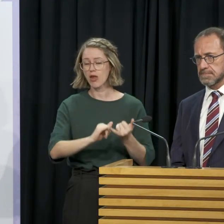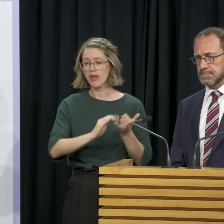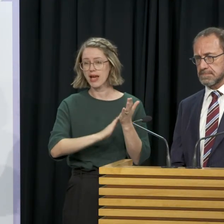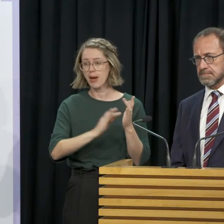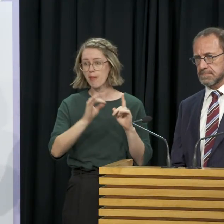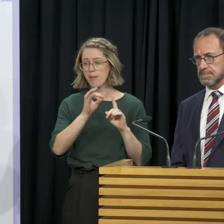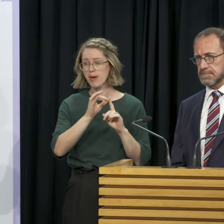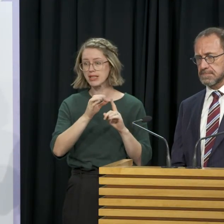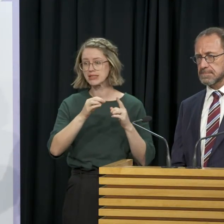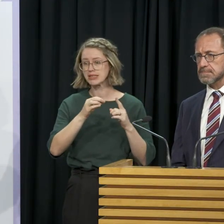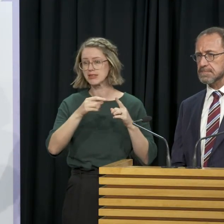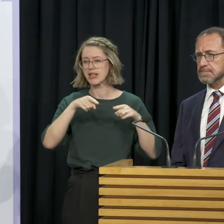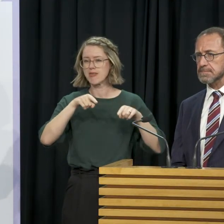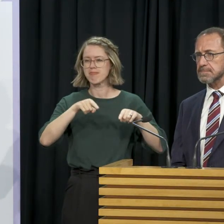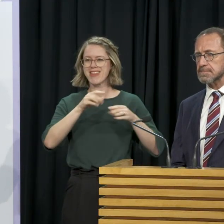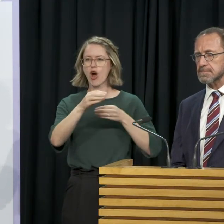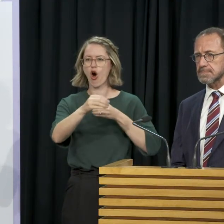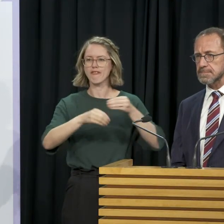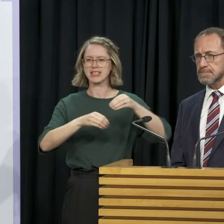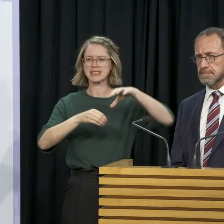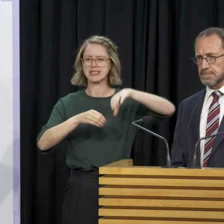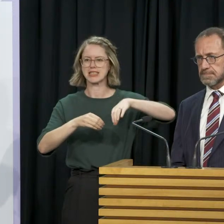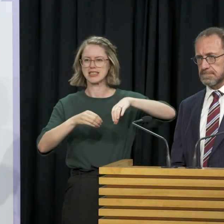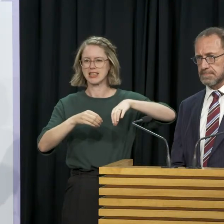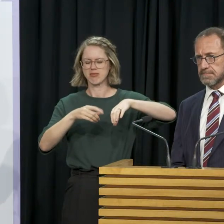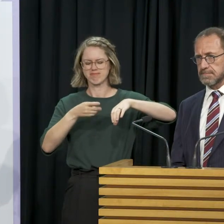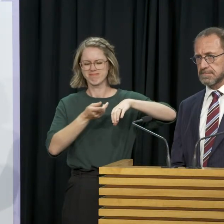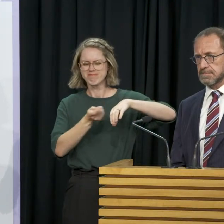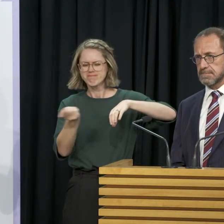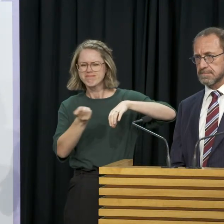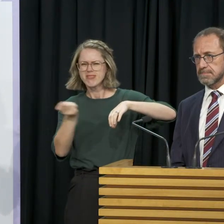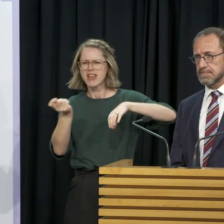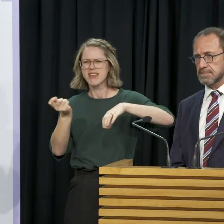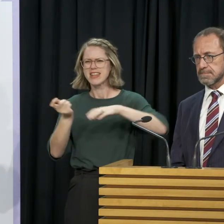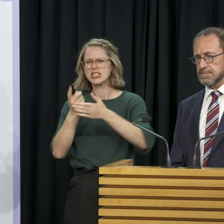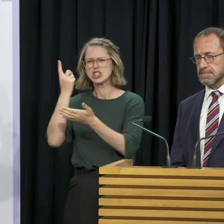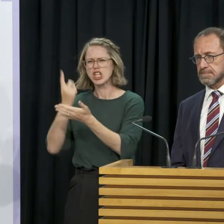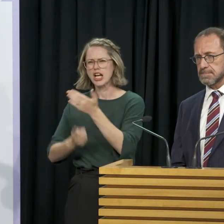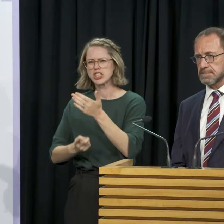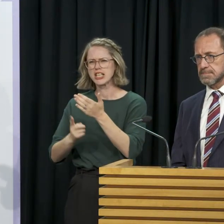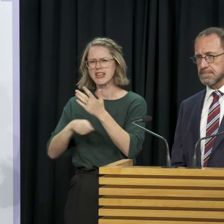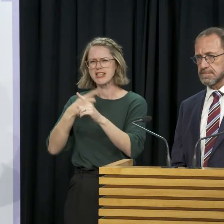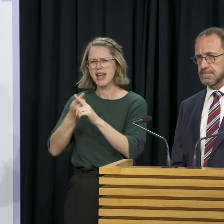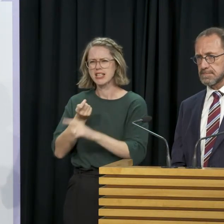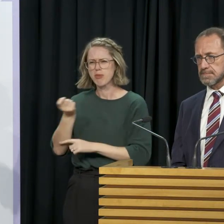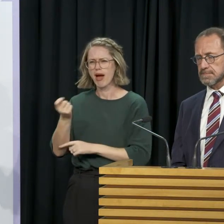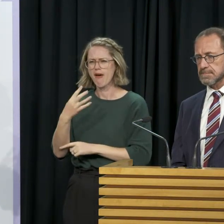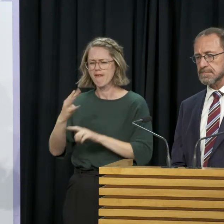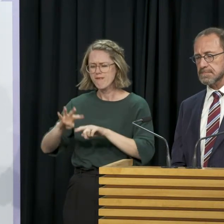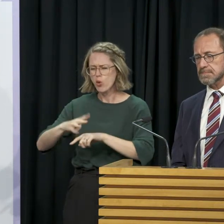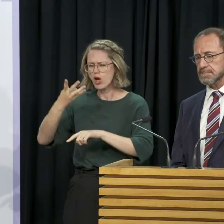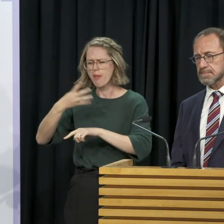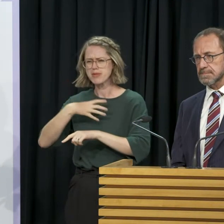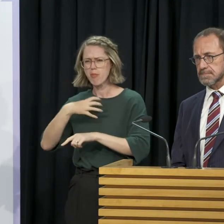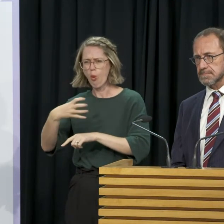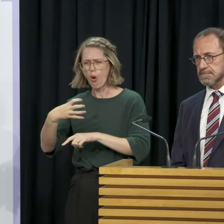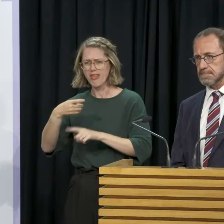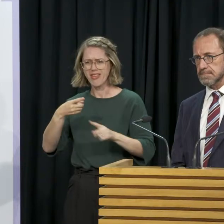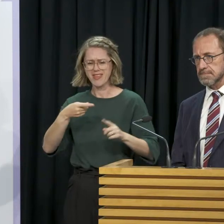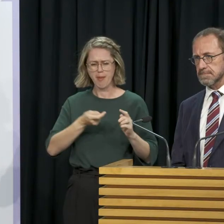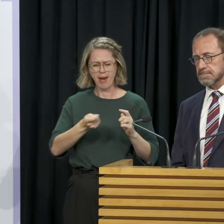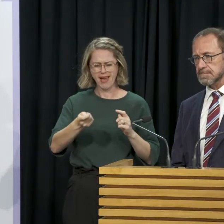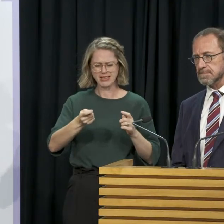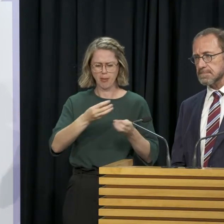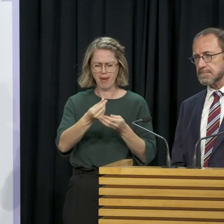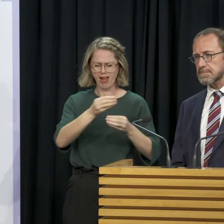running this sublease arrangement where they're charging taxpayers 4 times more for their rent than they're actually paying in rent, and keeping that money for the